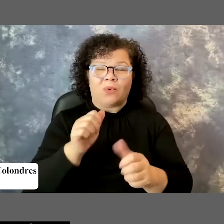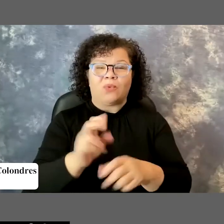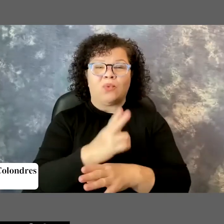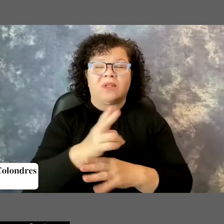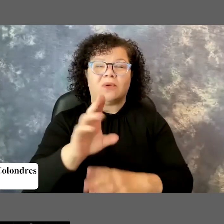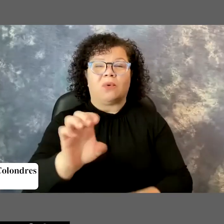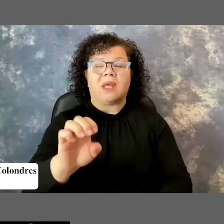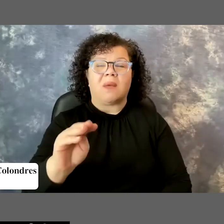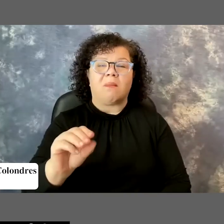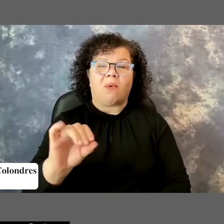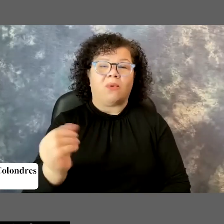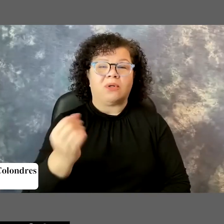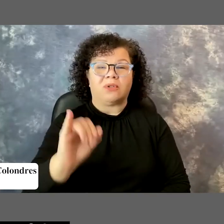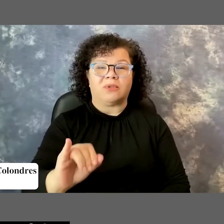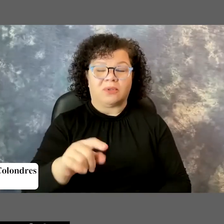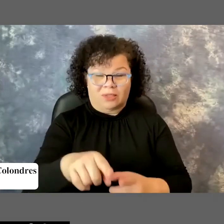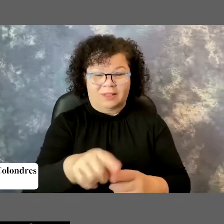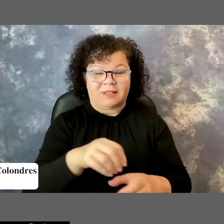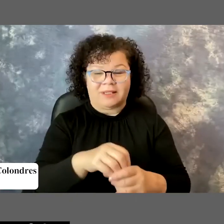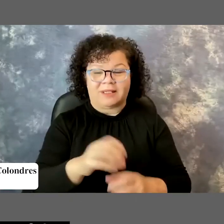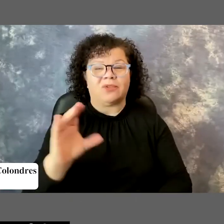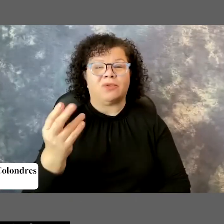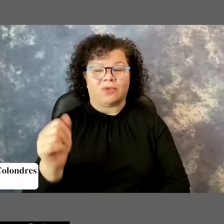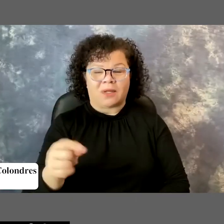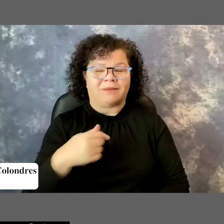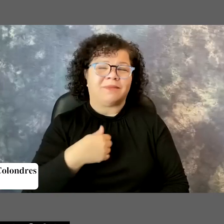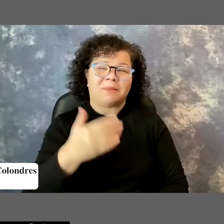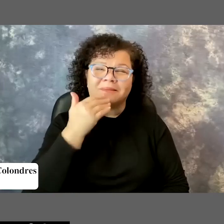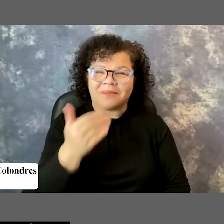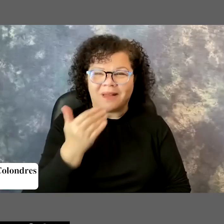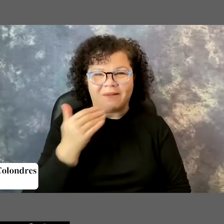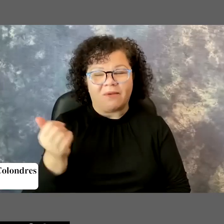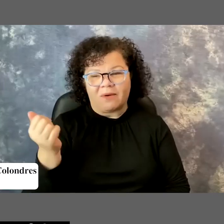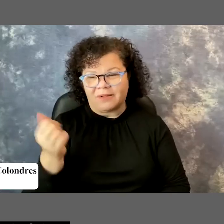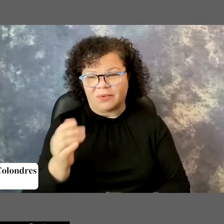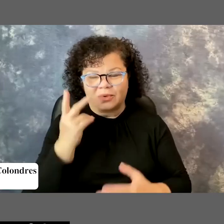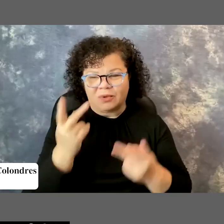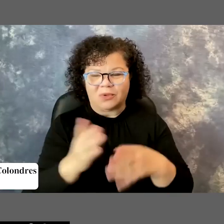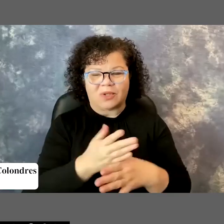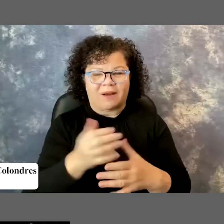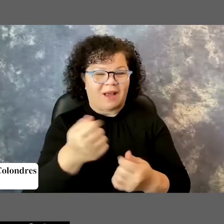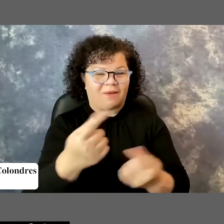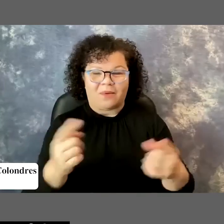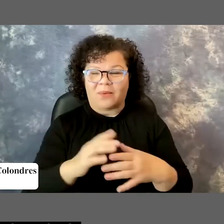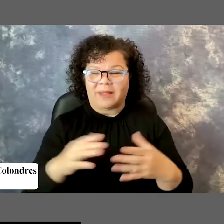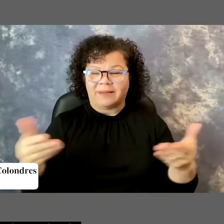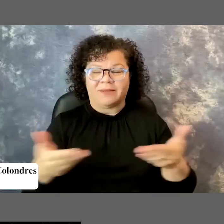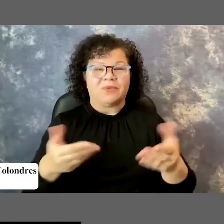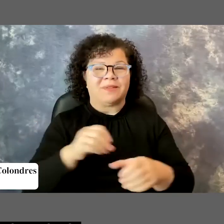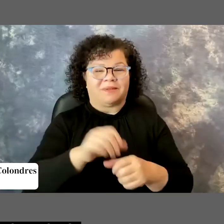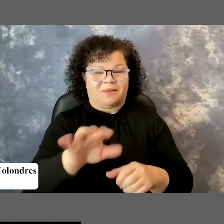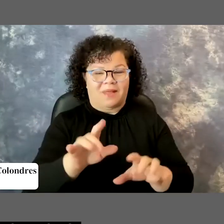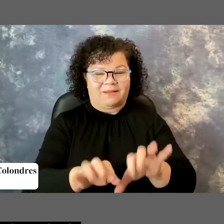today. And I'm so grateful to seeing everyone sharing their own introduction in that chat